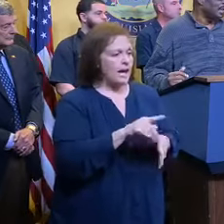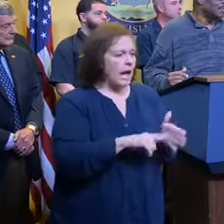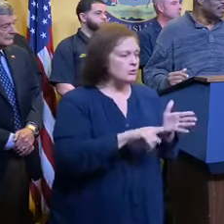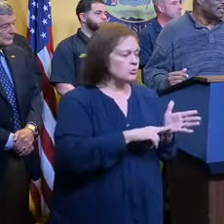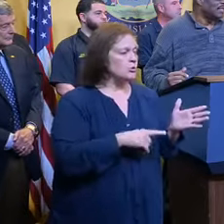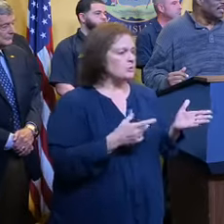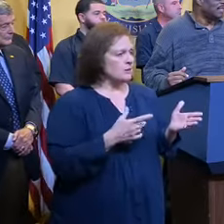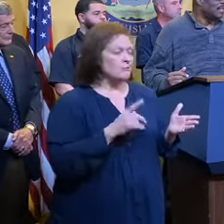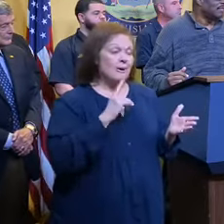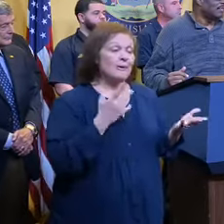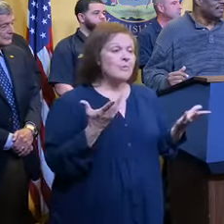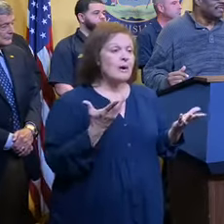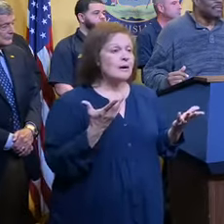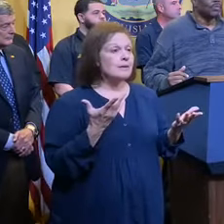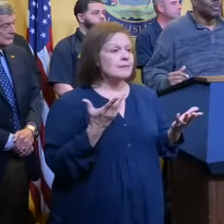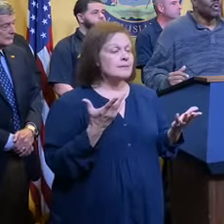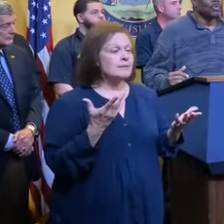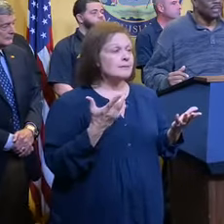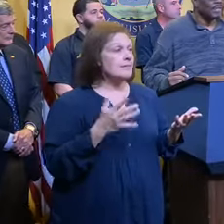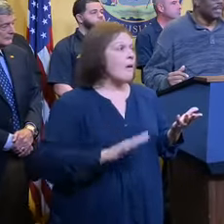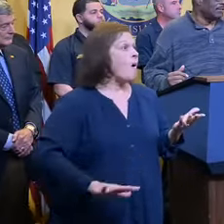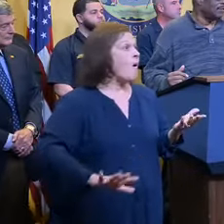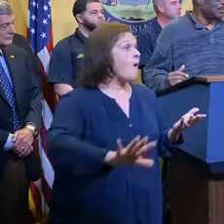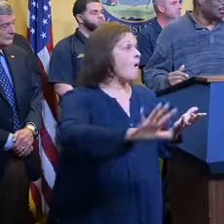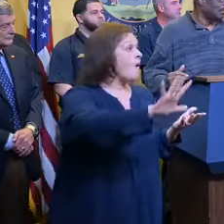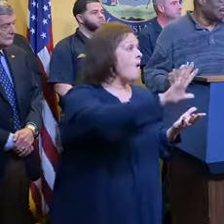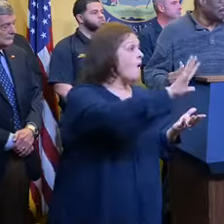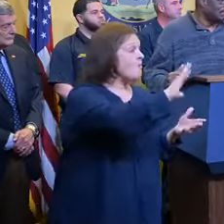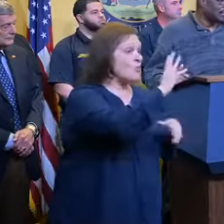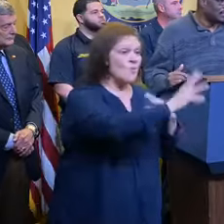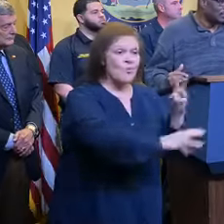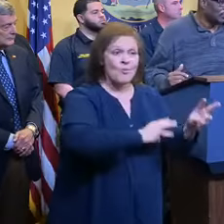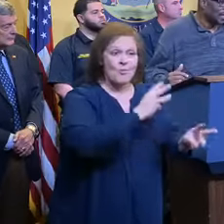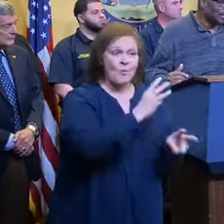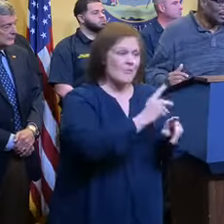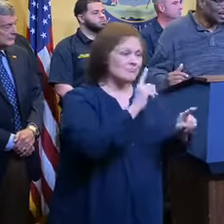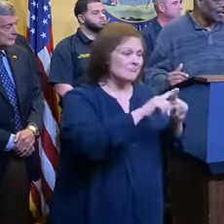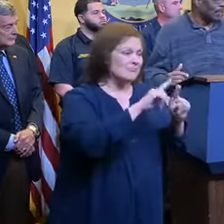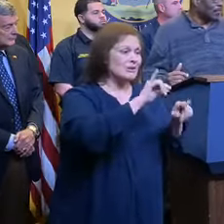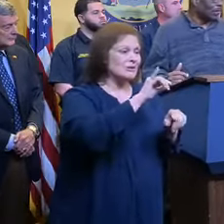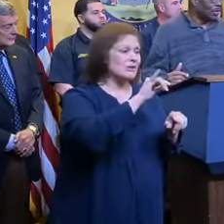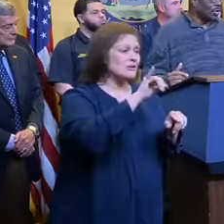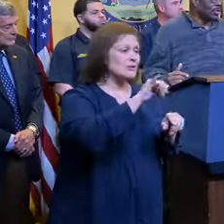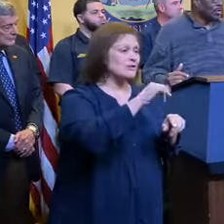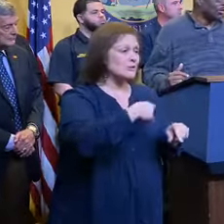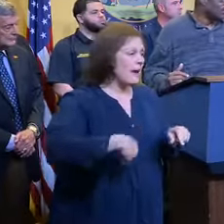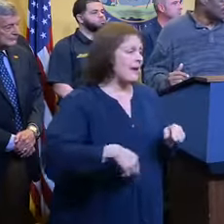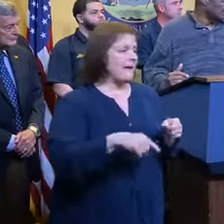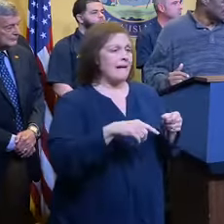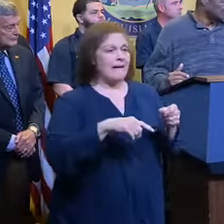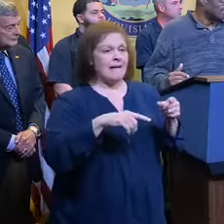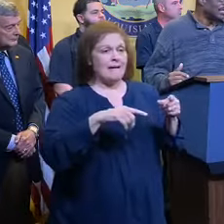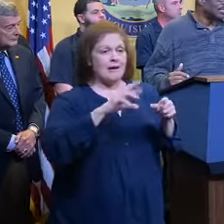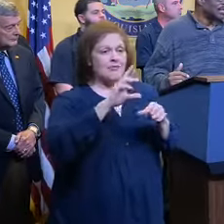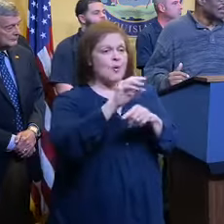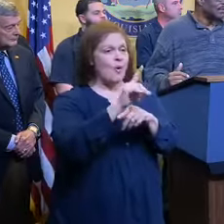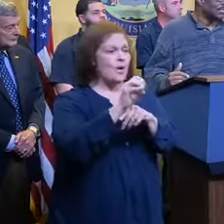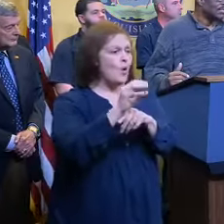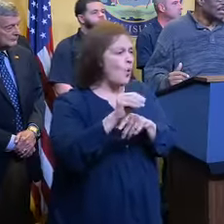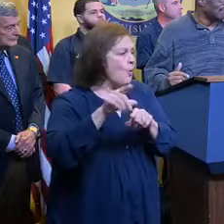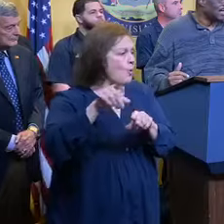But the reality of it is that there have been events around the world that have been canceled. The Cherry Blossom Festival in Japan, the rodeo going on in Houston is one of the